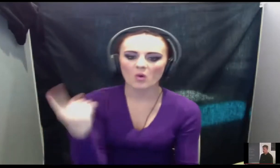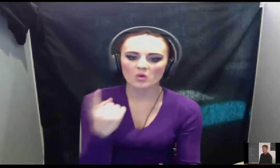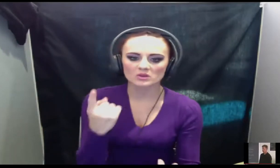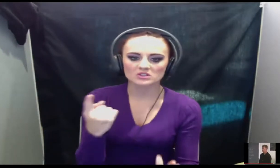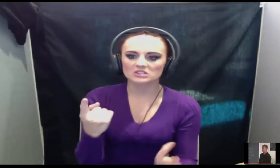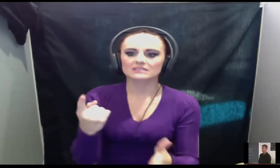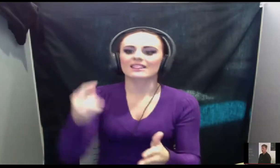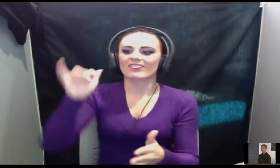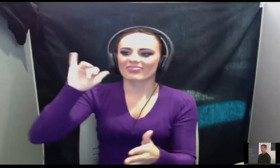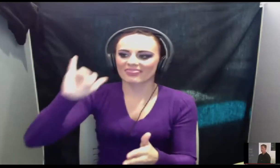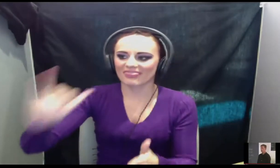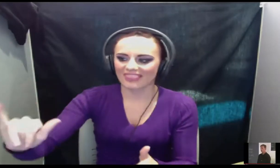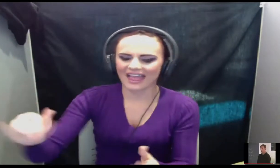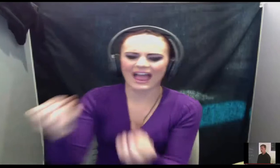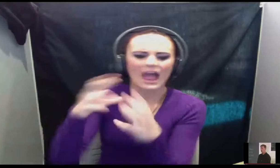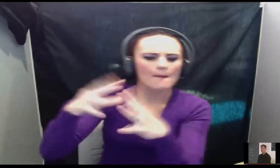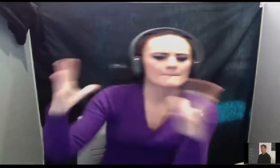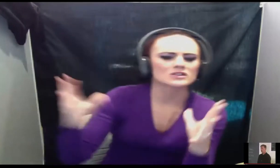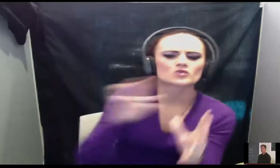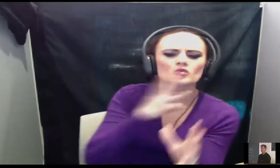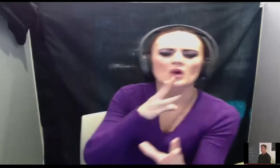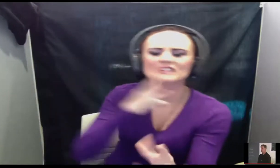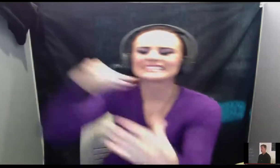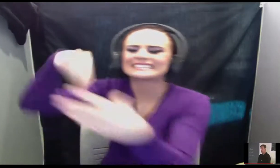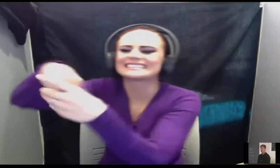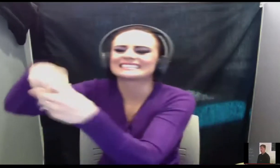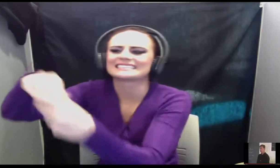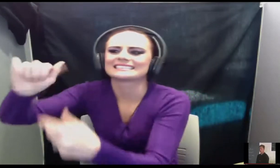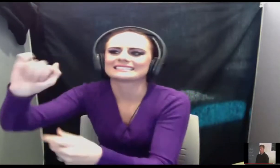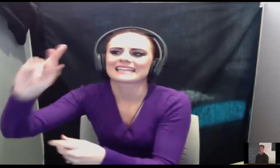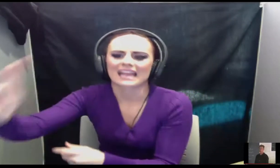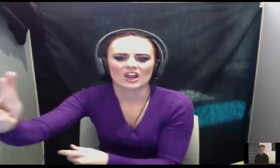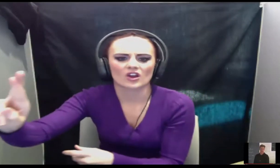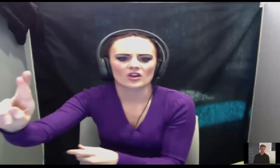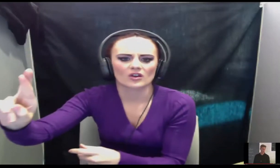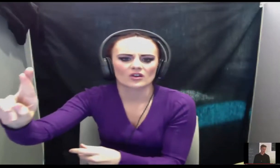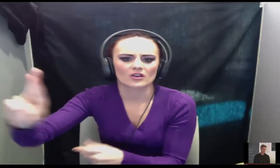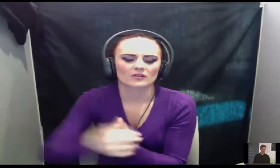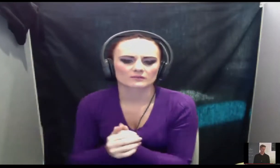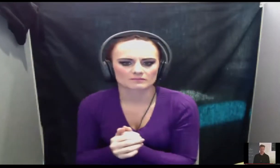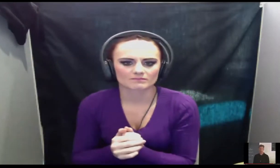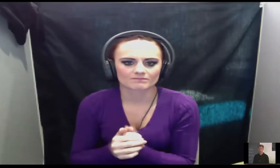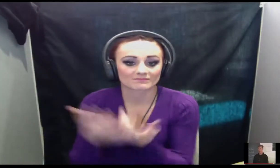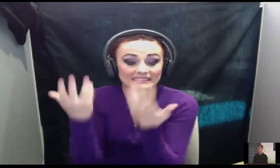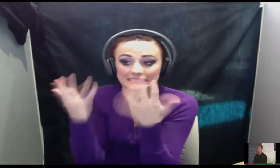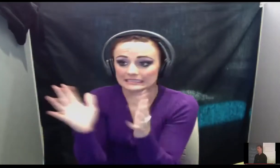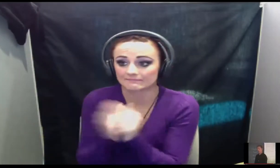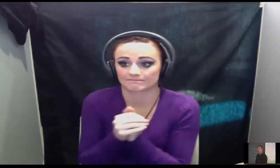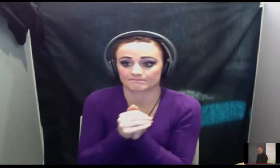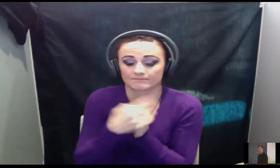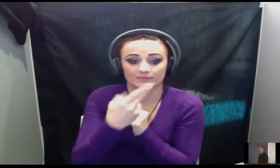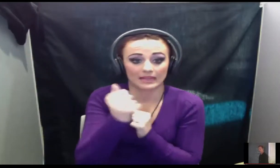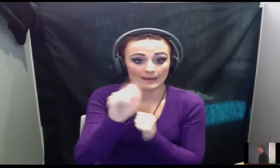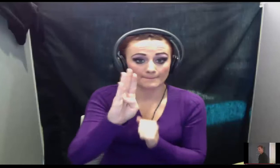But just at that point, how much moisture or water vapor is currently trapped in the atmosphere. That's absolute humidity.